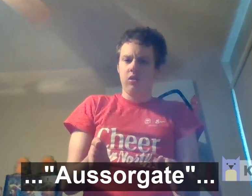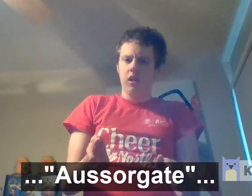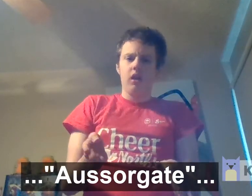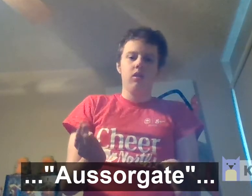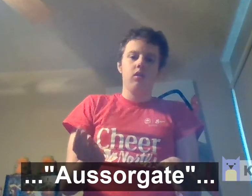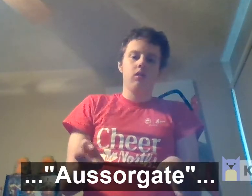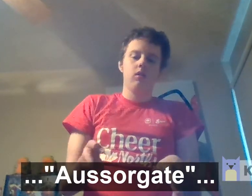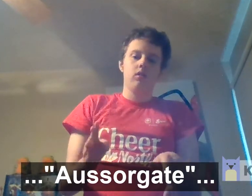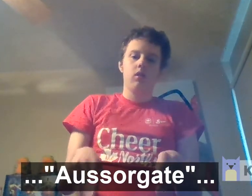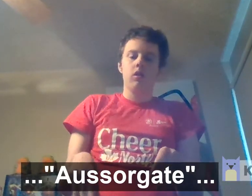Aduke.